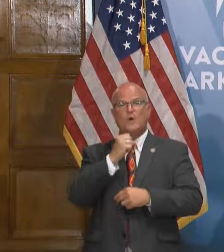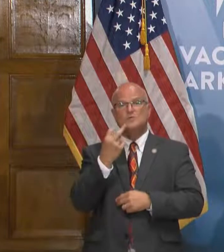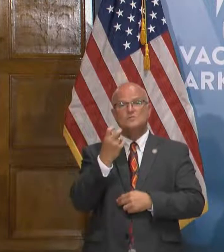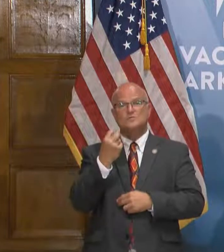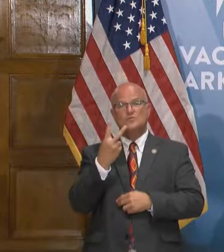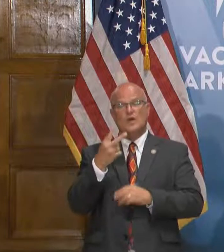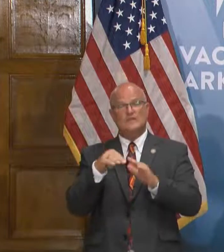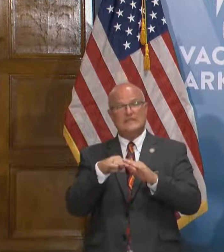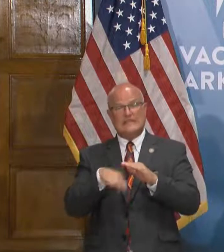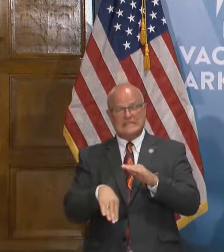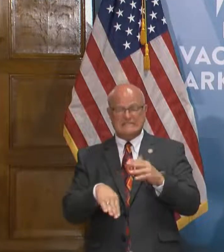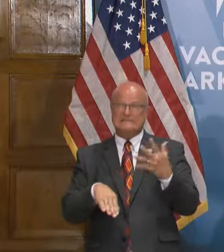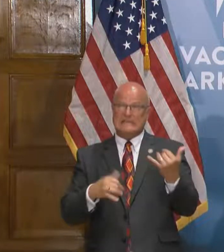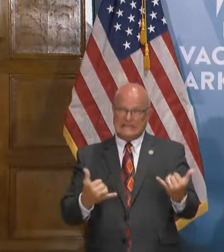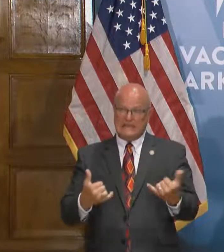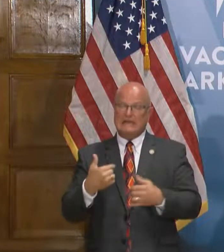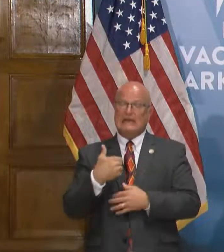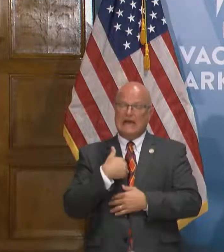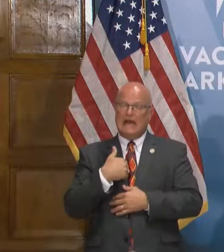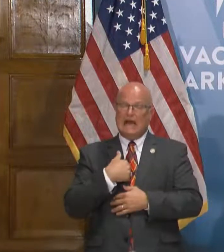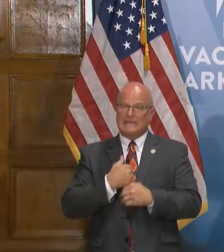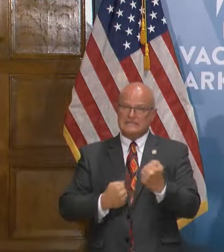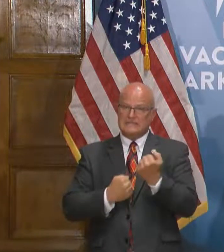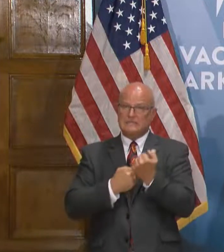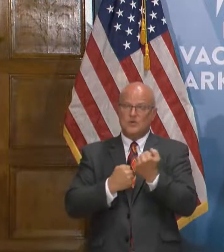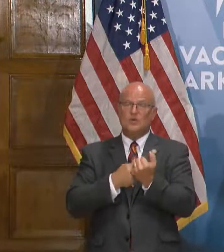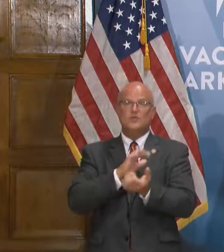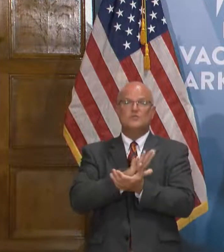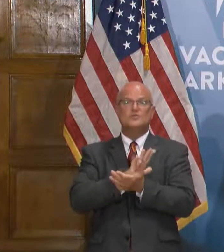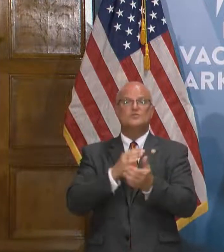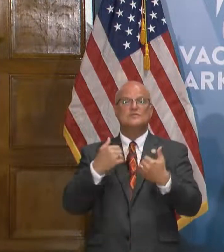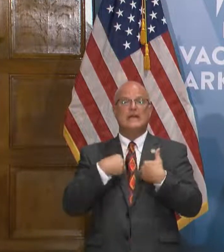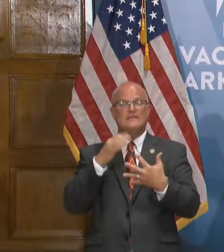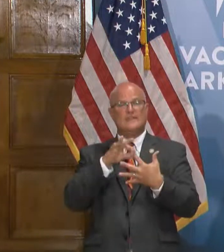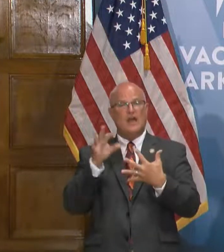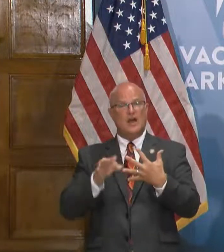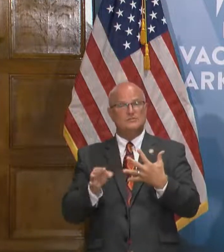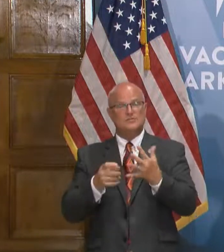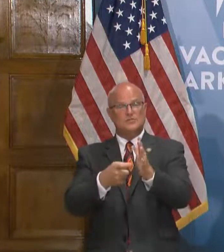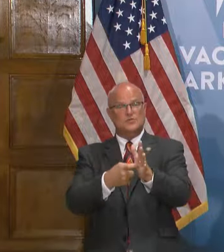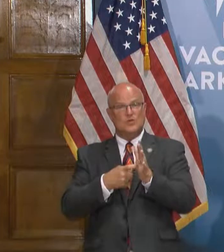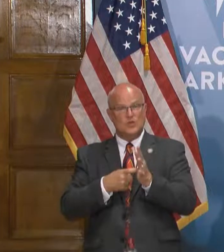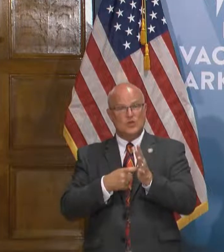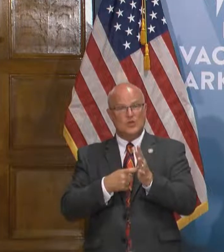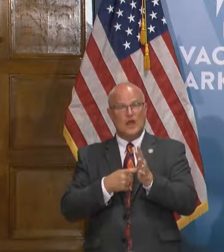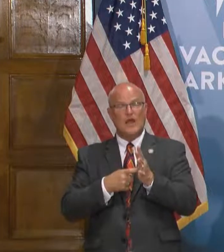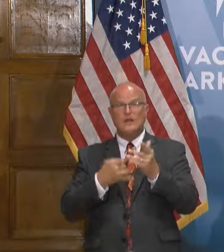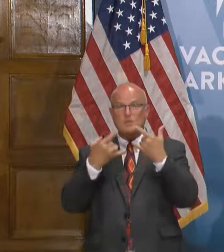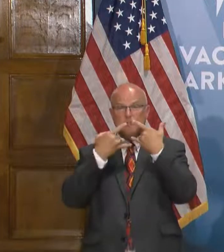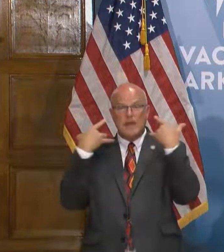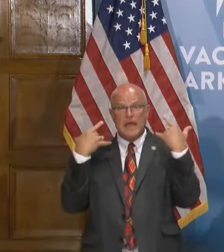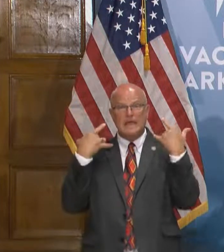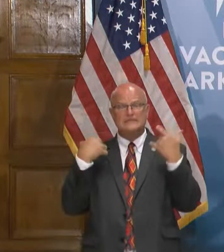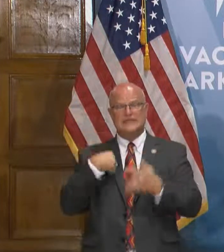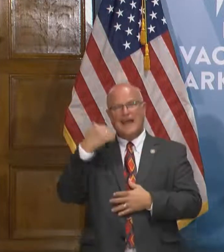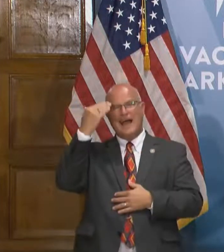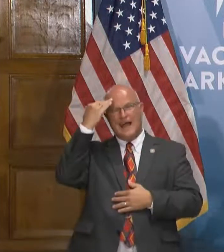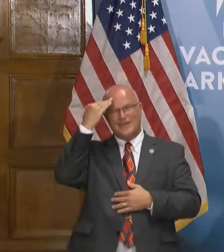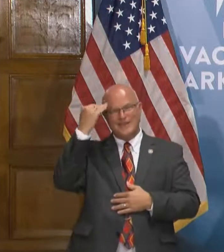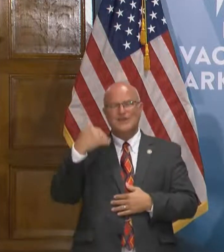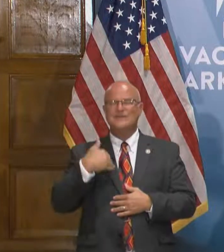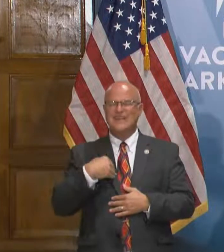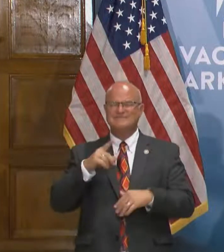under. I've advocated for the schools to have the option to require masks, and I know that they've